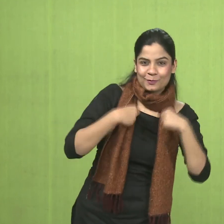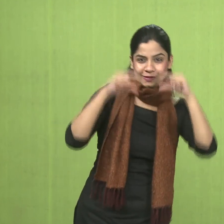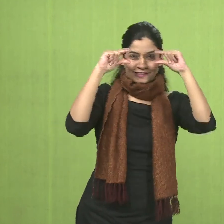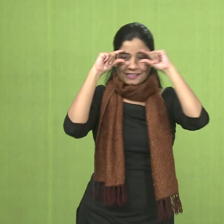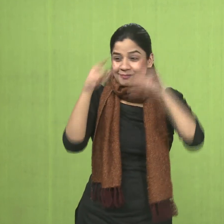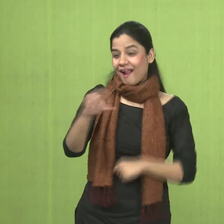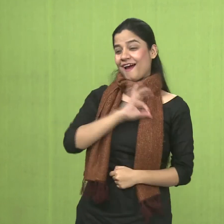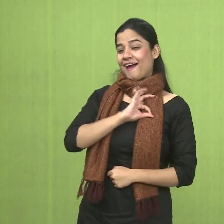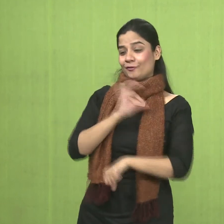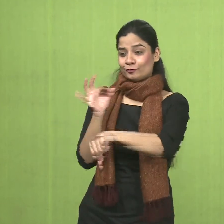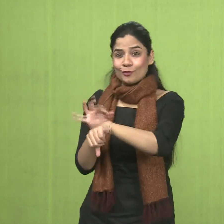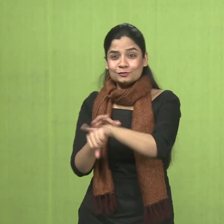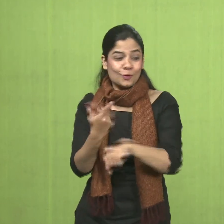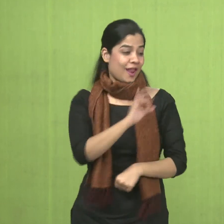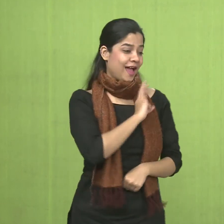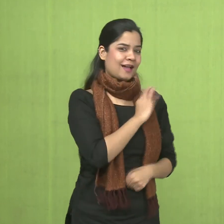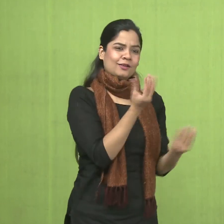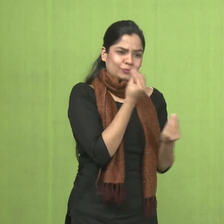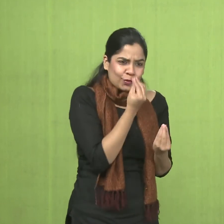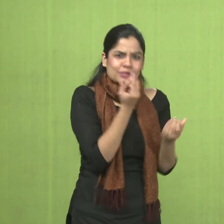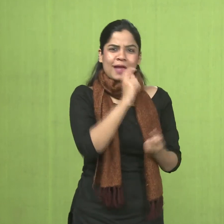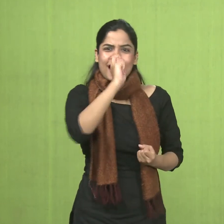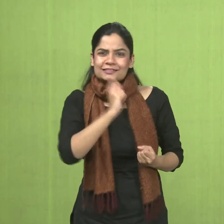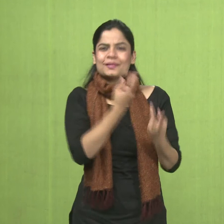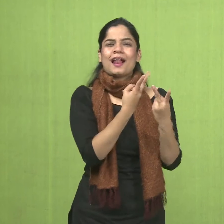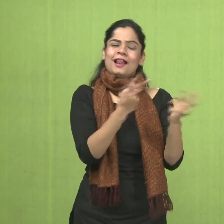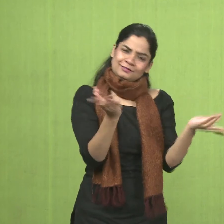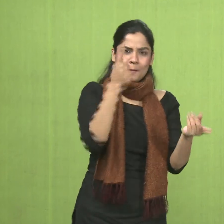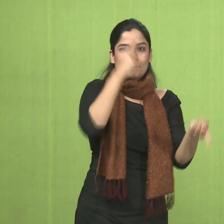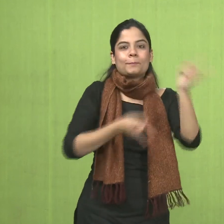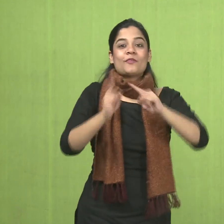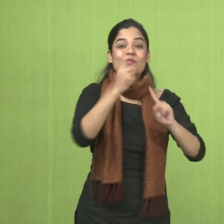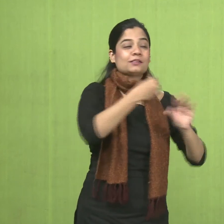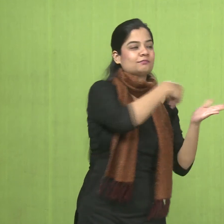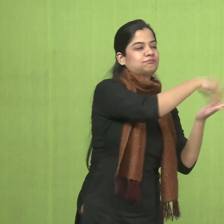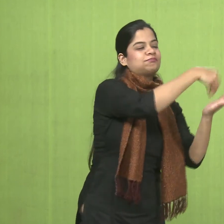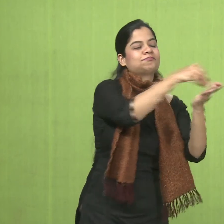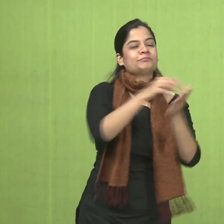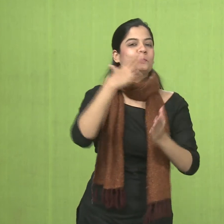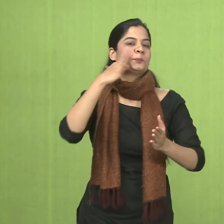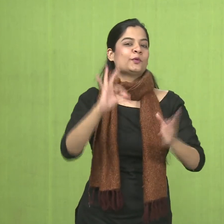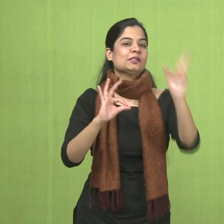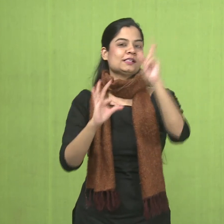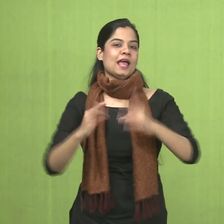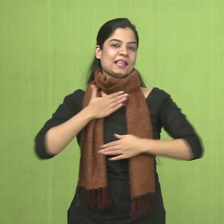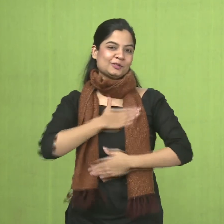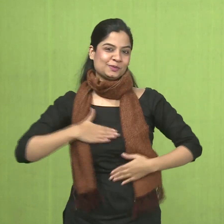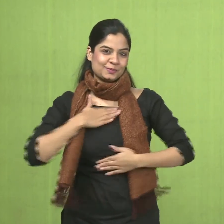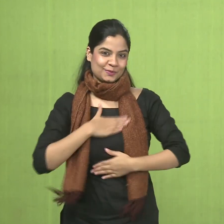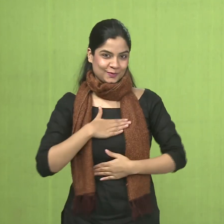branded clothes, watches, or even go for ice cream. But first, it's important that we fulfill our needs and then